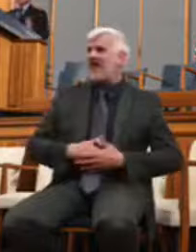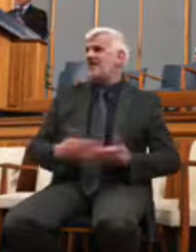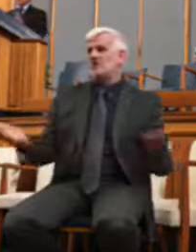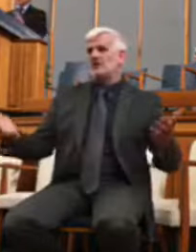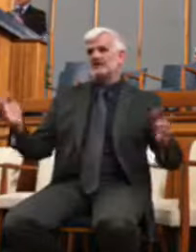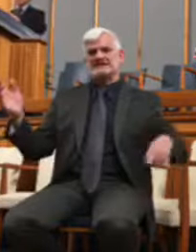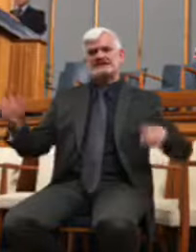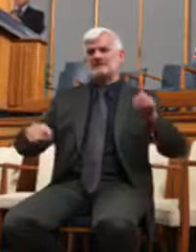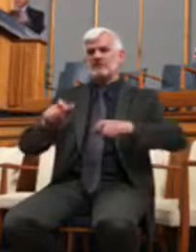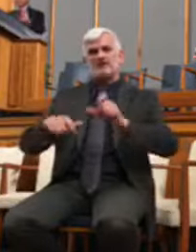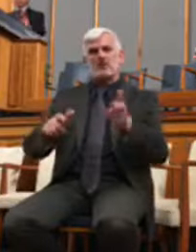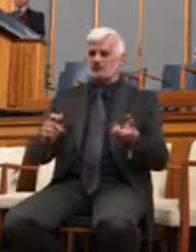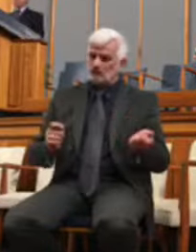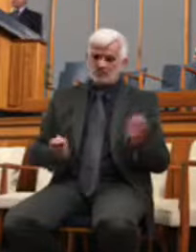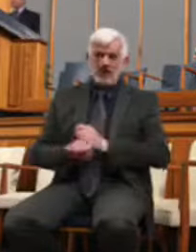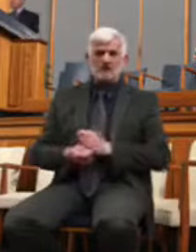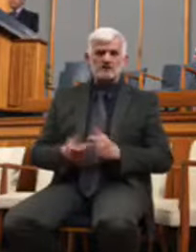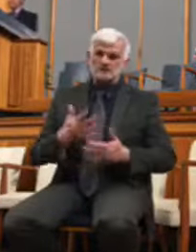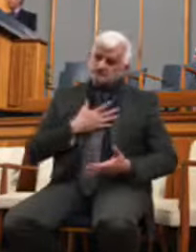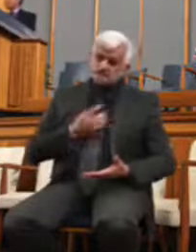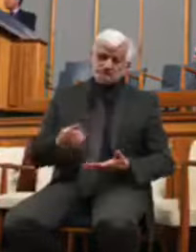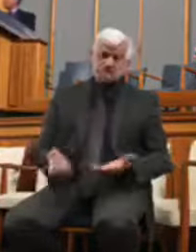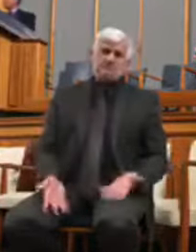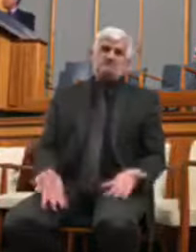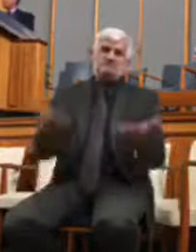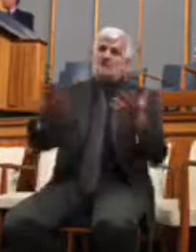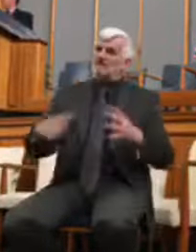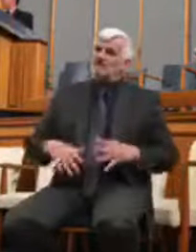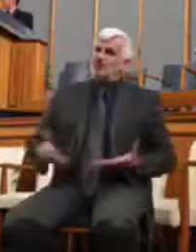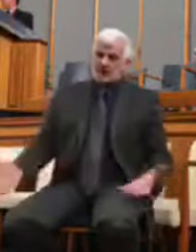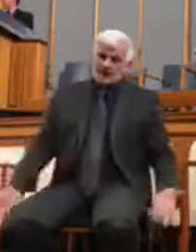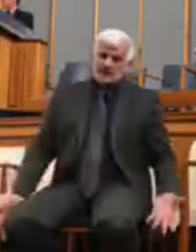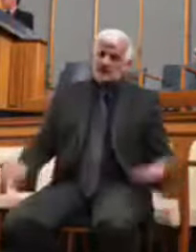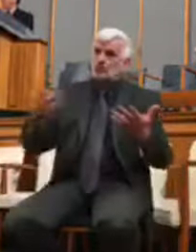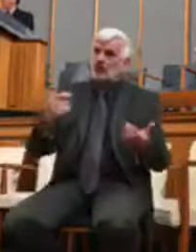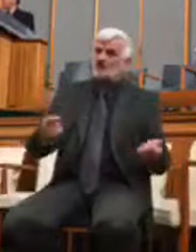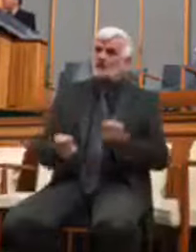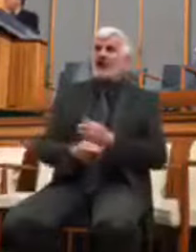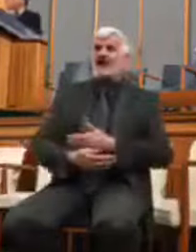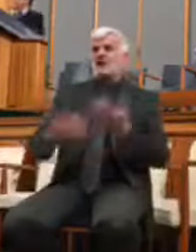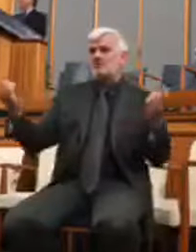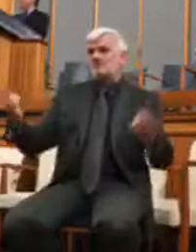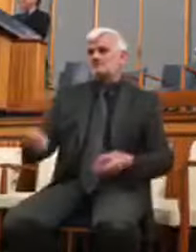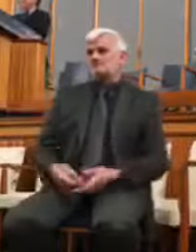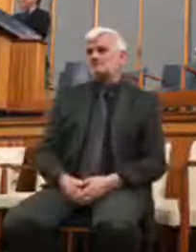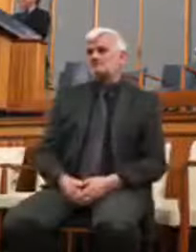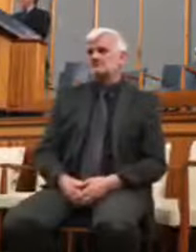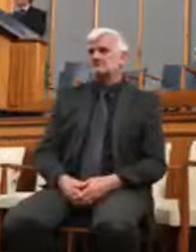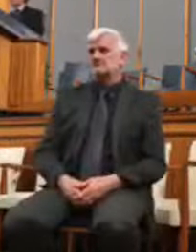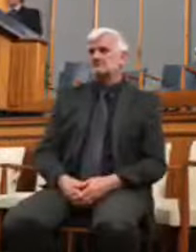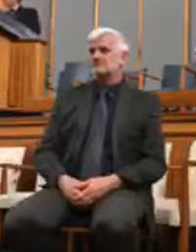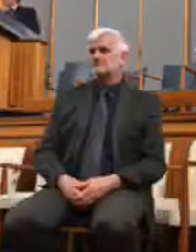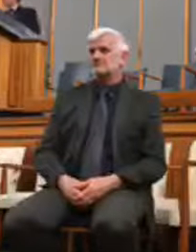of people. It is available. Repentance is available to all of us. But please, there